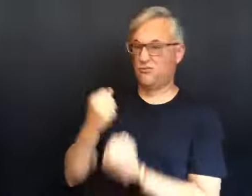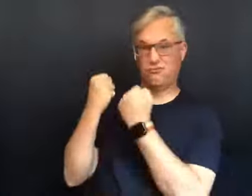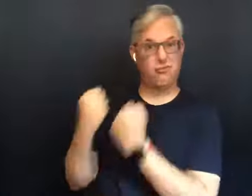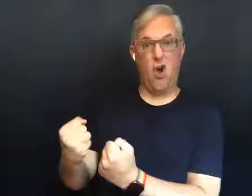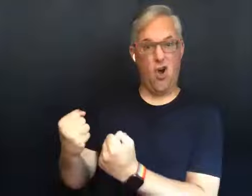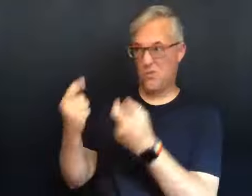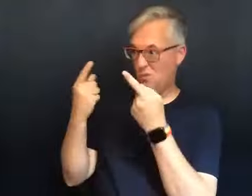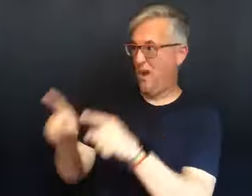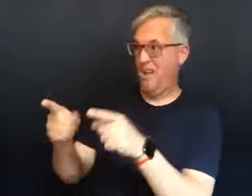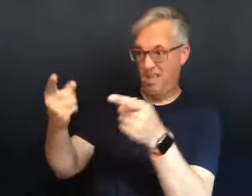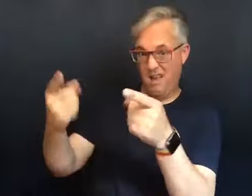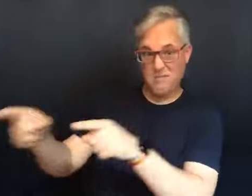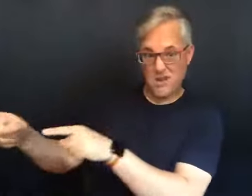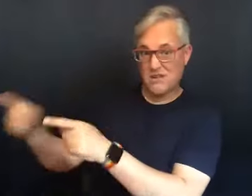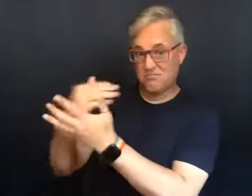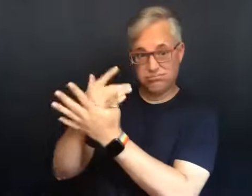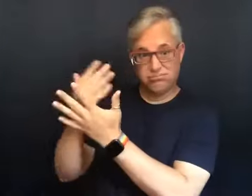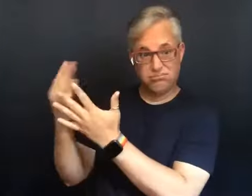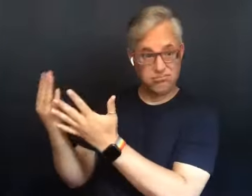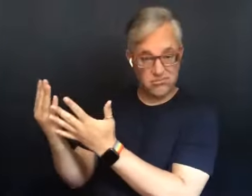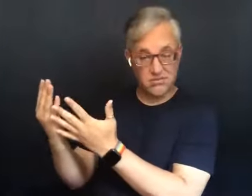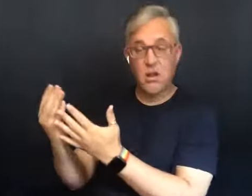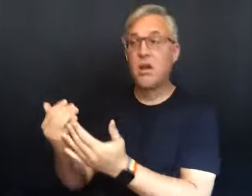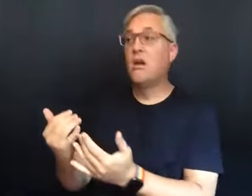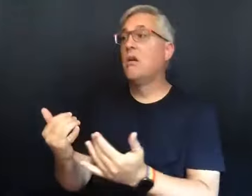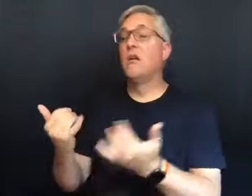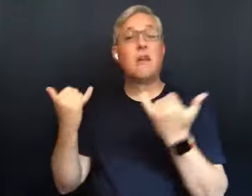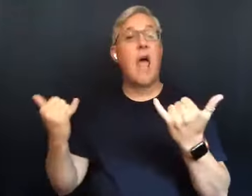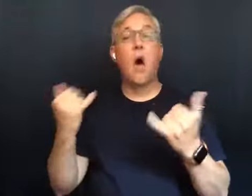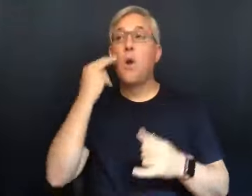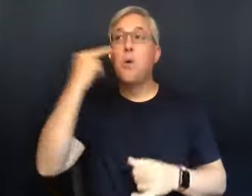decision that I felt so strongly about in the middle of that,